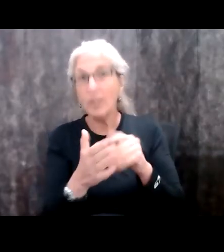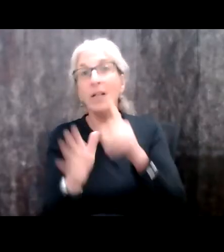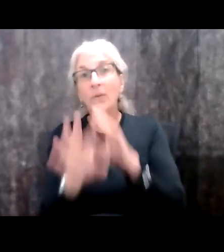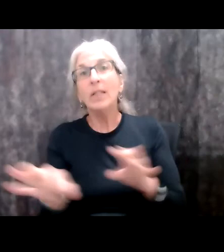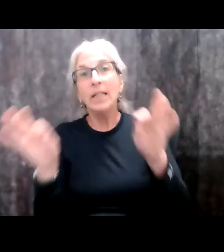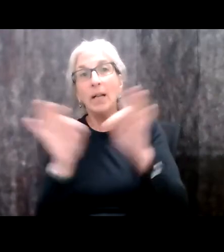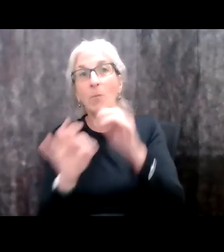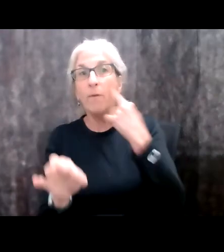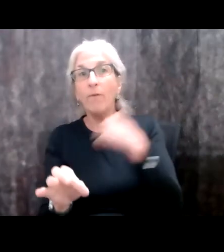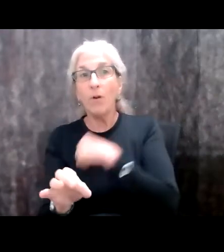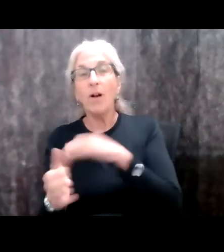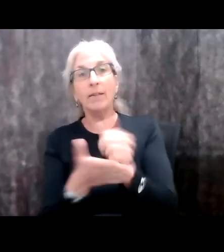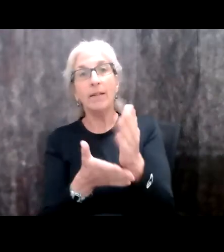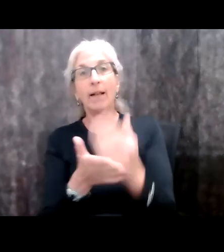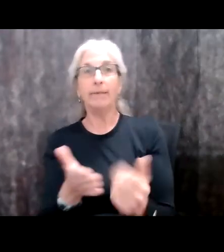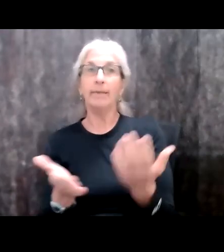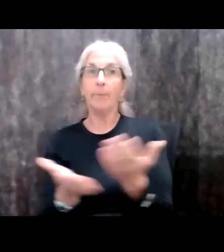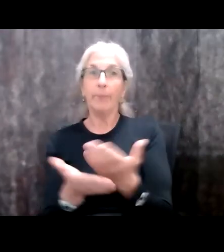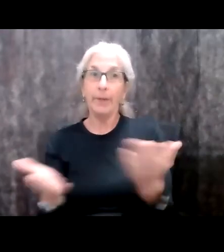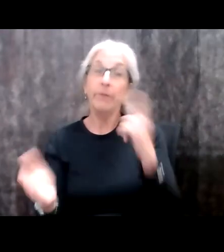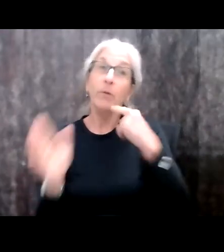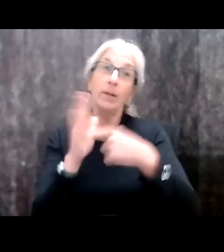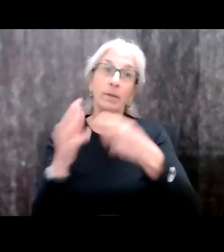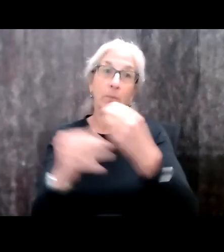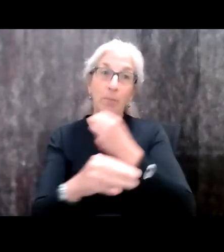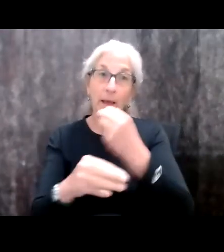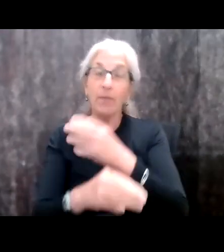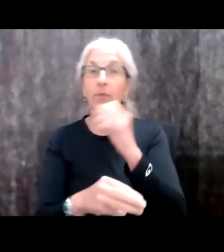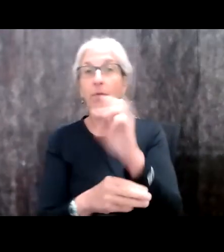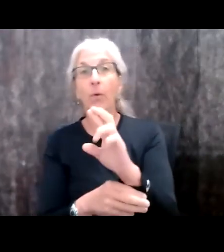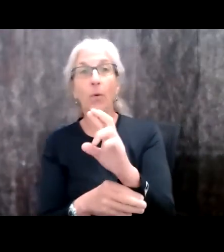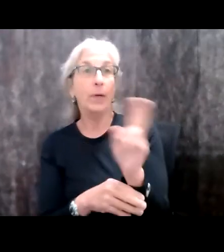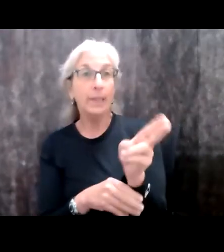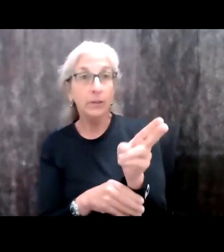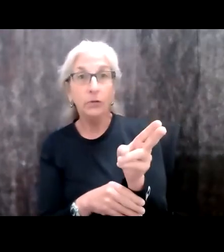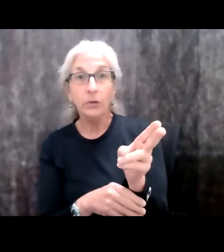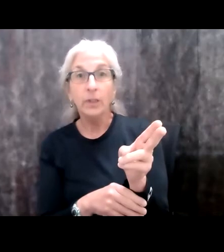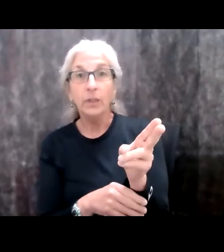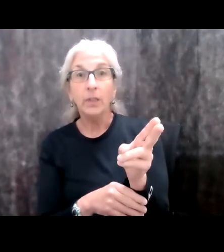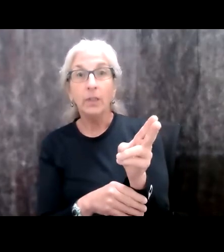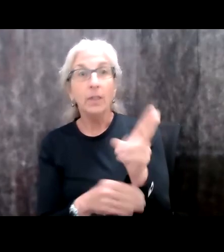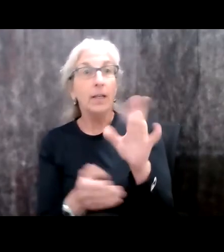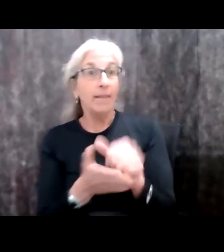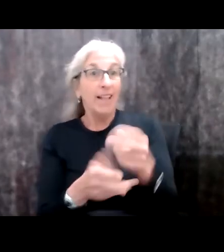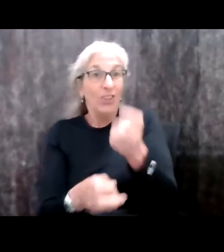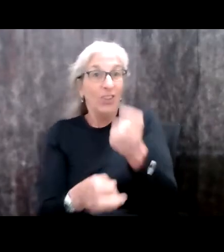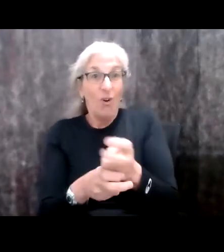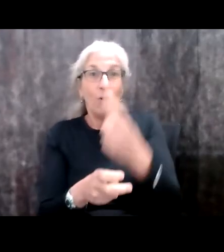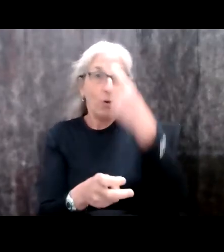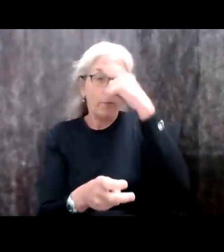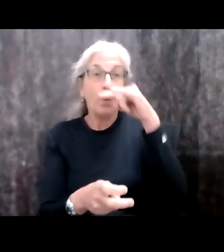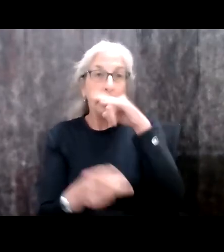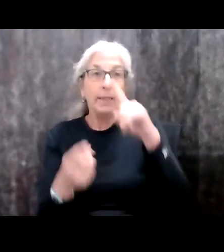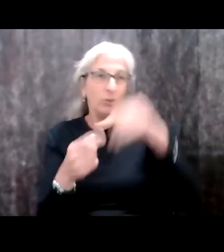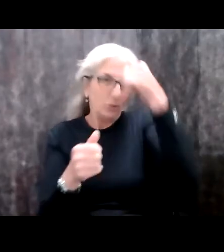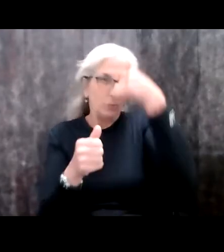certain subjects, be it maths or be it history, it's hard for them to really remember those